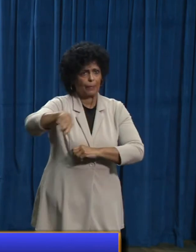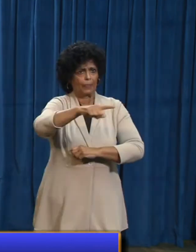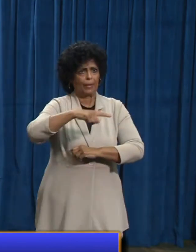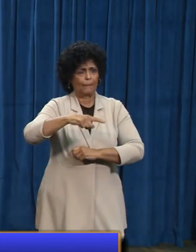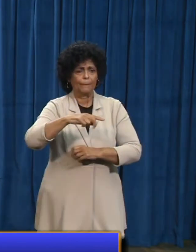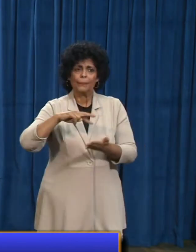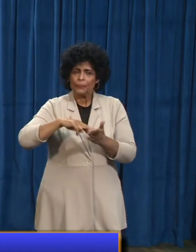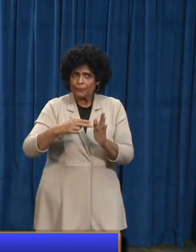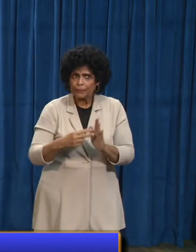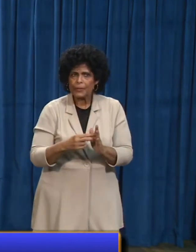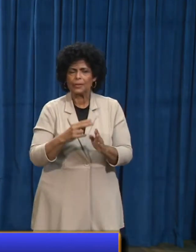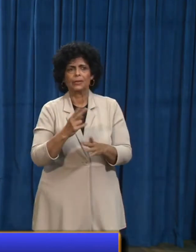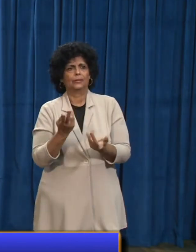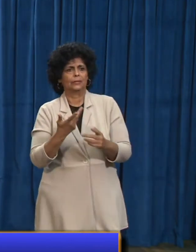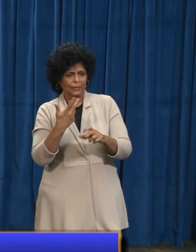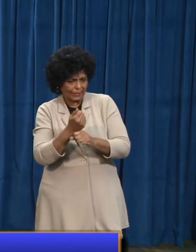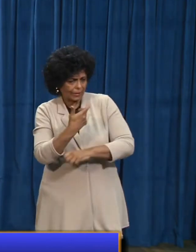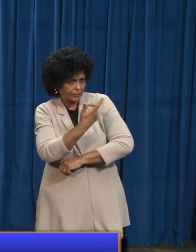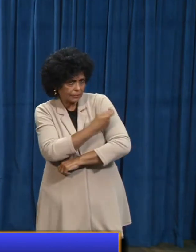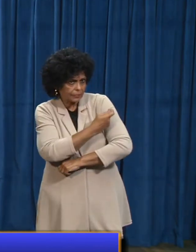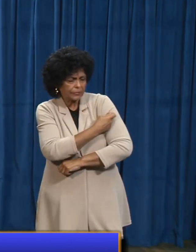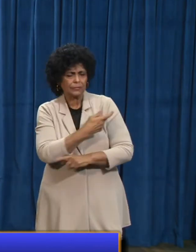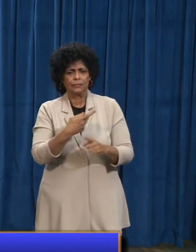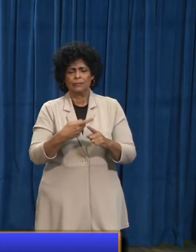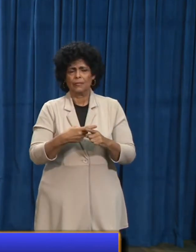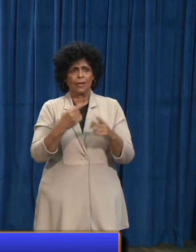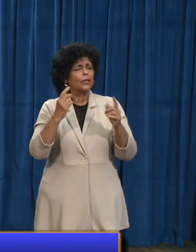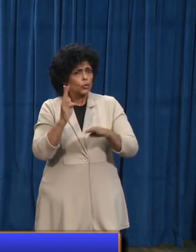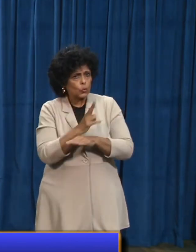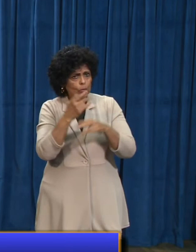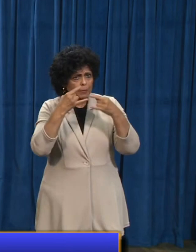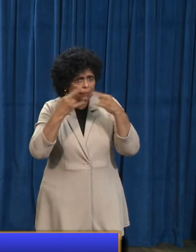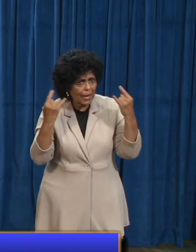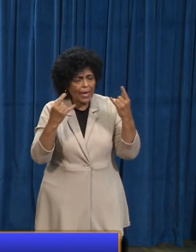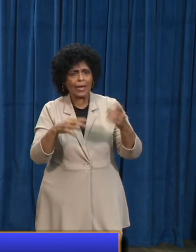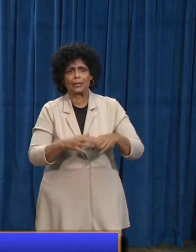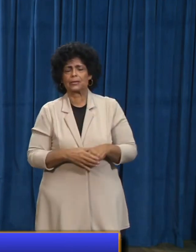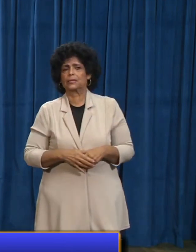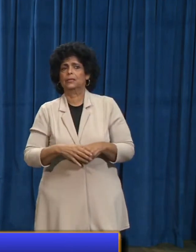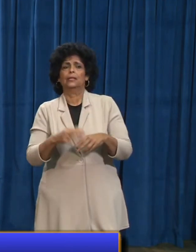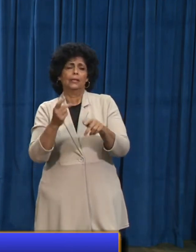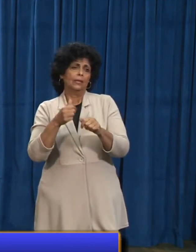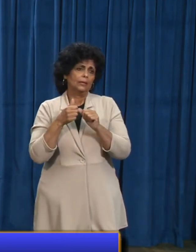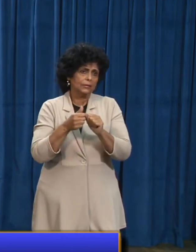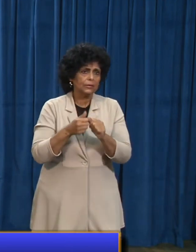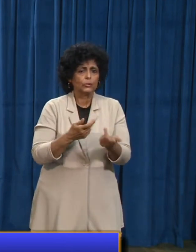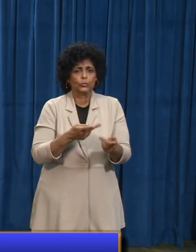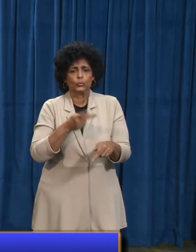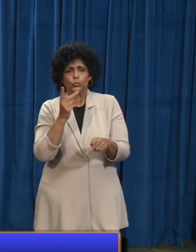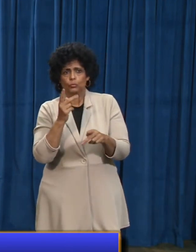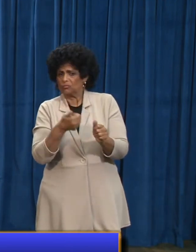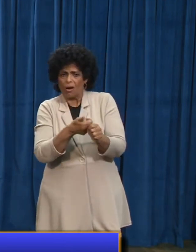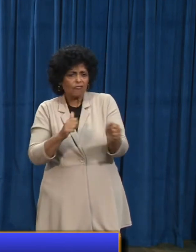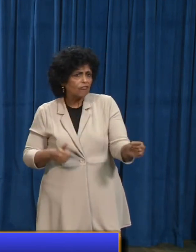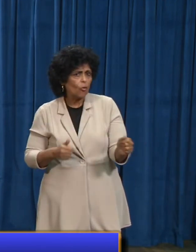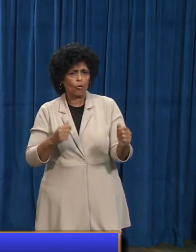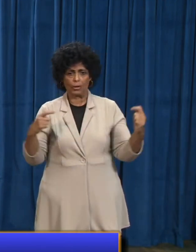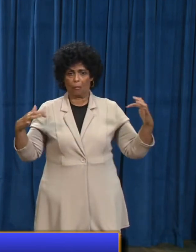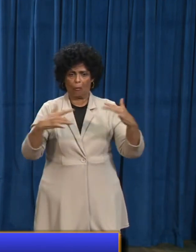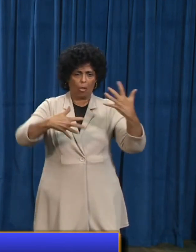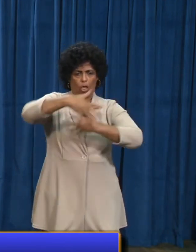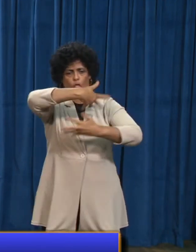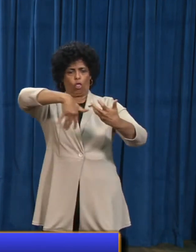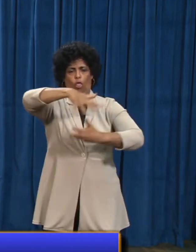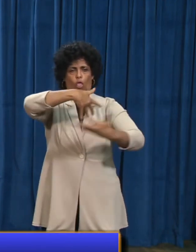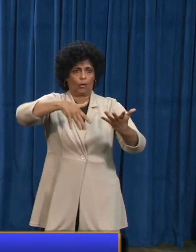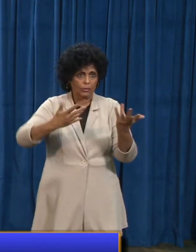avoiding large indoor crowds, and continue to social distance where appropriate.